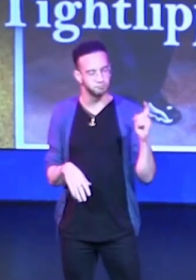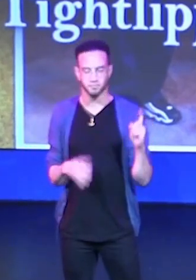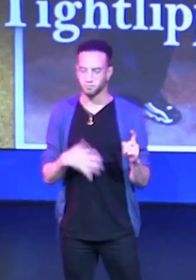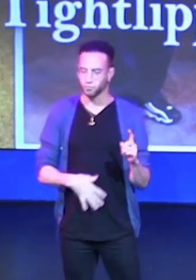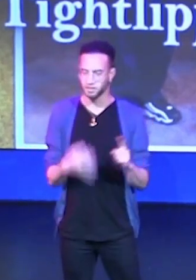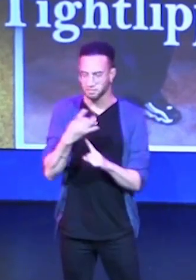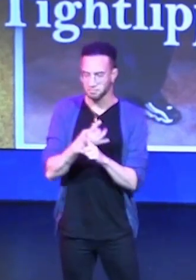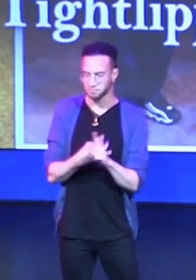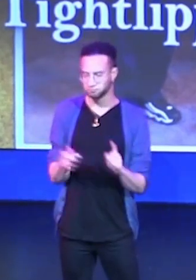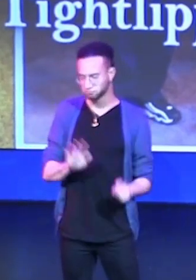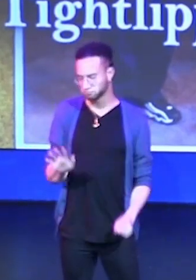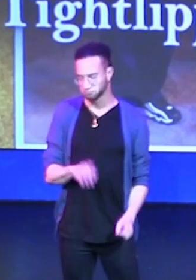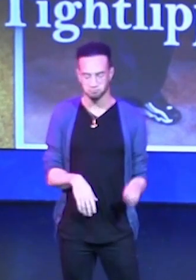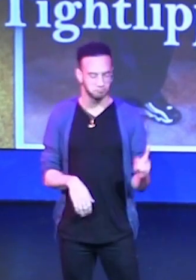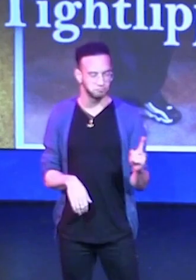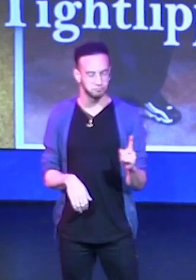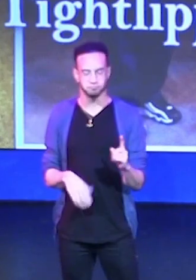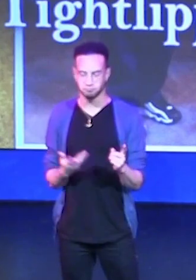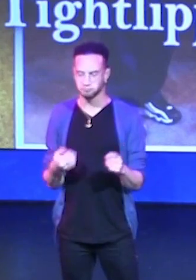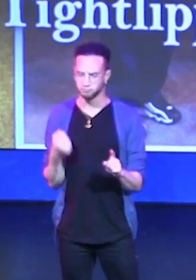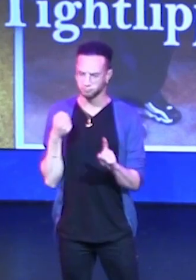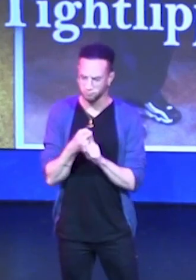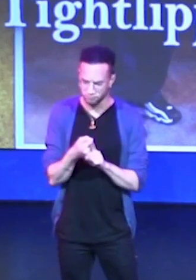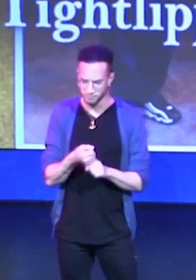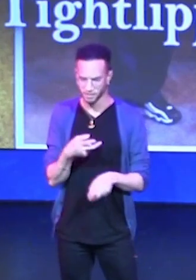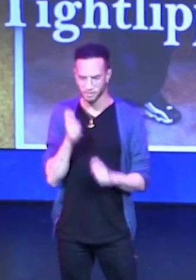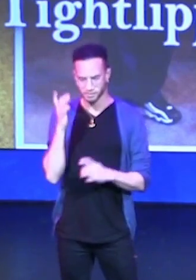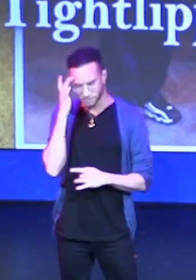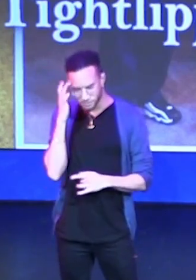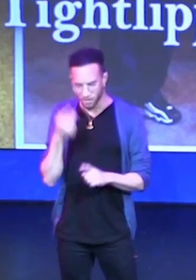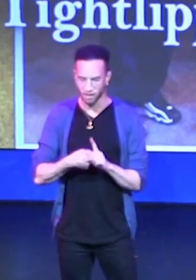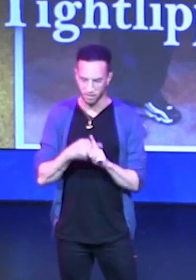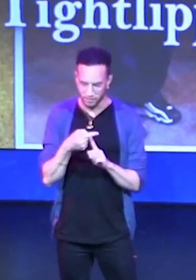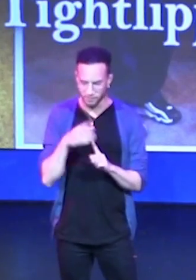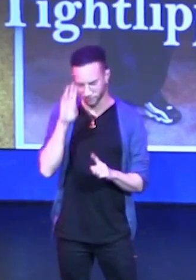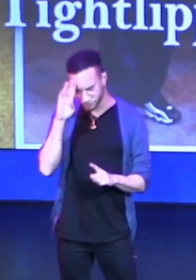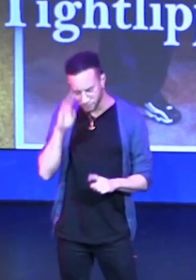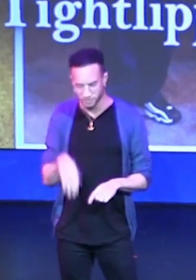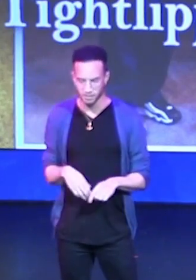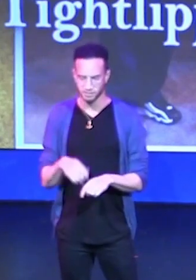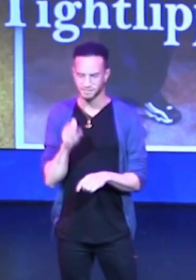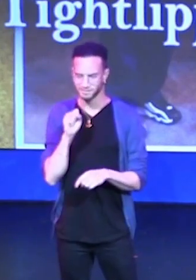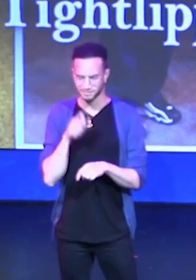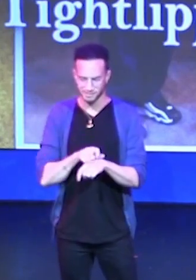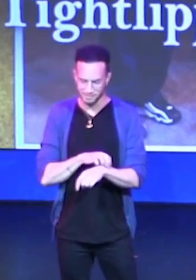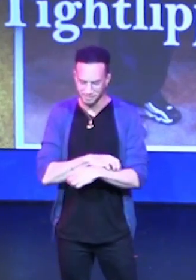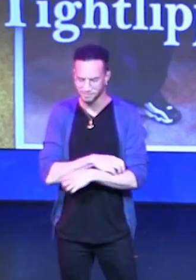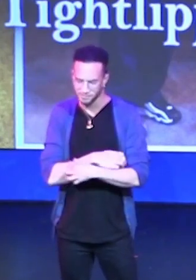A woman walking by, she's 8 months pregnant. Suddenly she becomes ill. She has a high